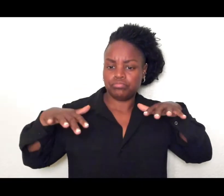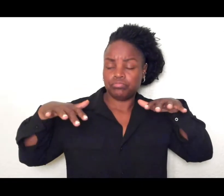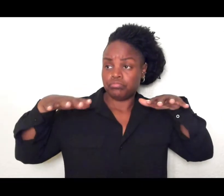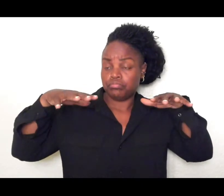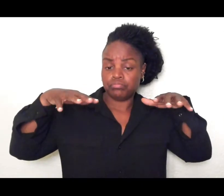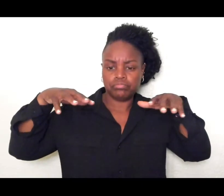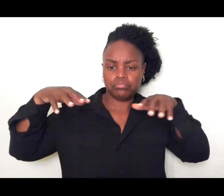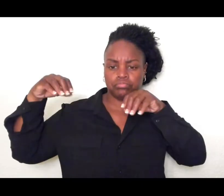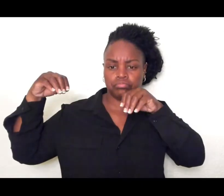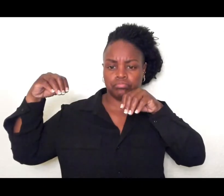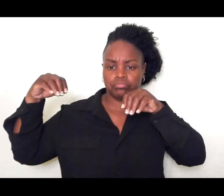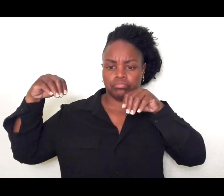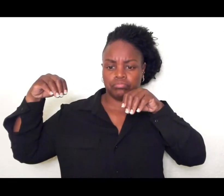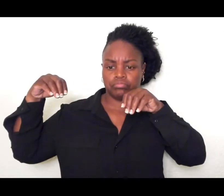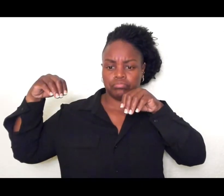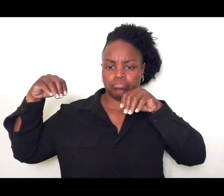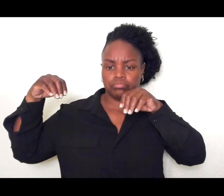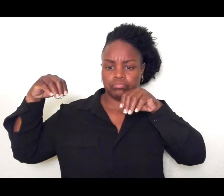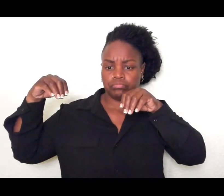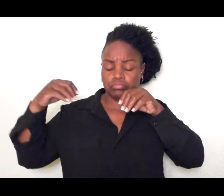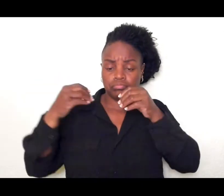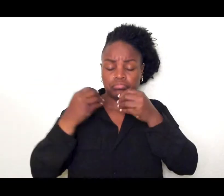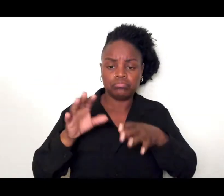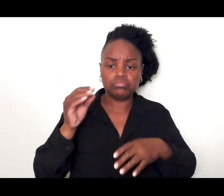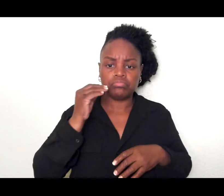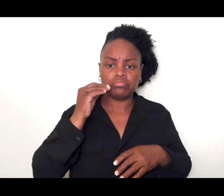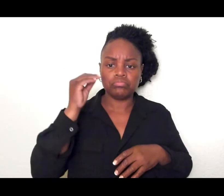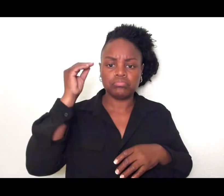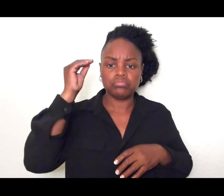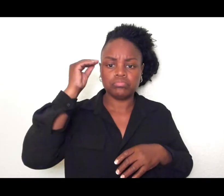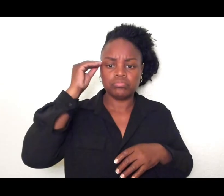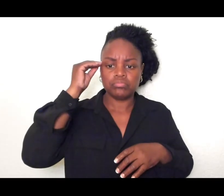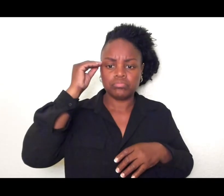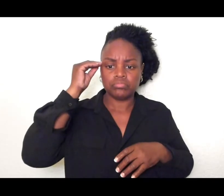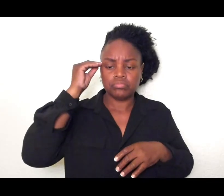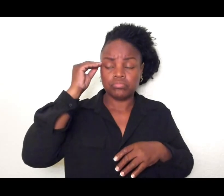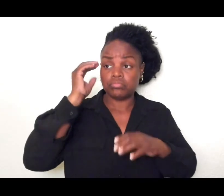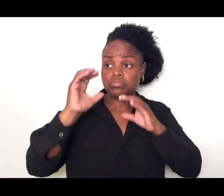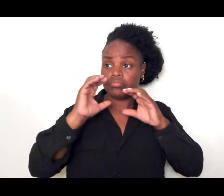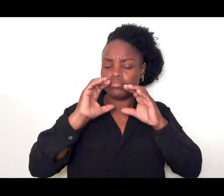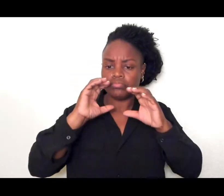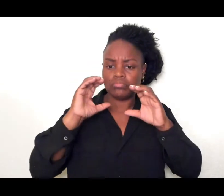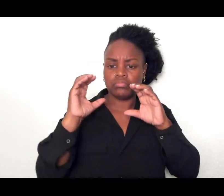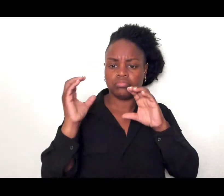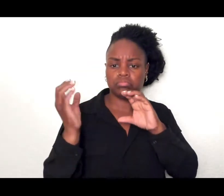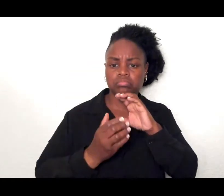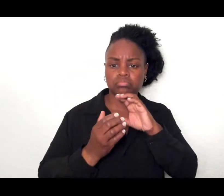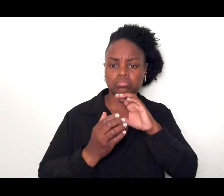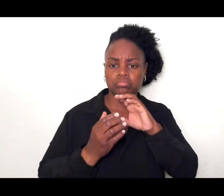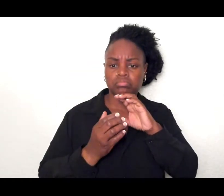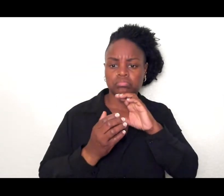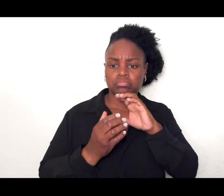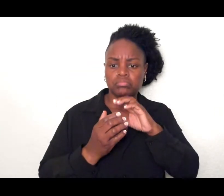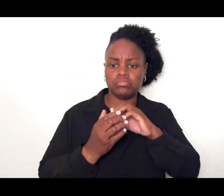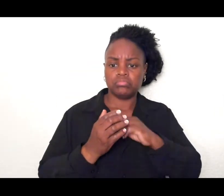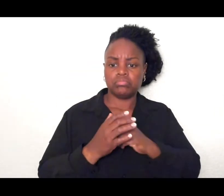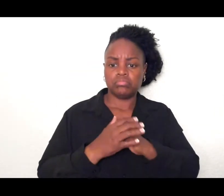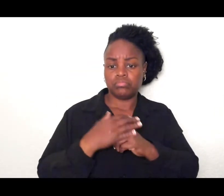I was in New Orleans where I had gone to grieve my mother, one of my first relationships on the